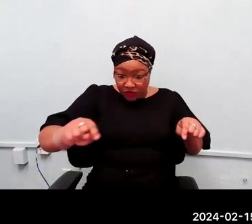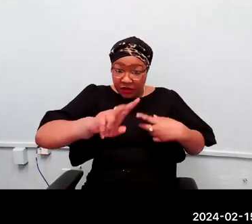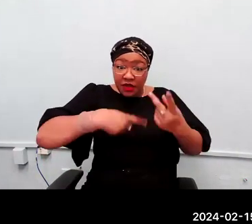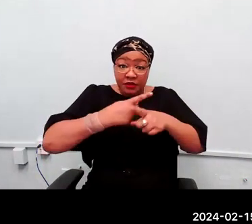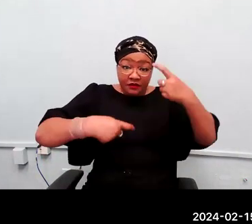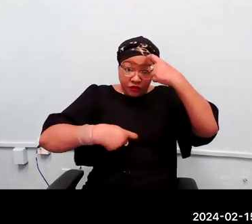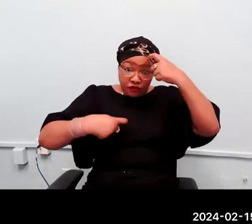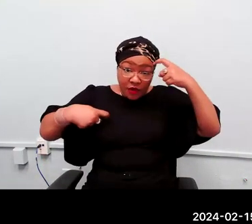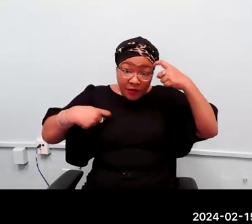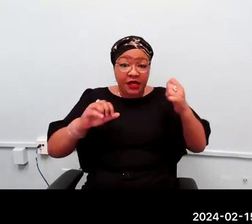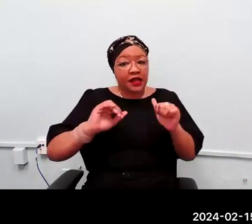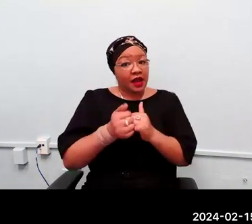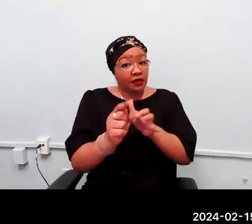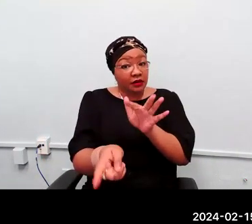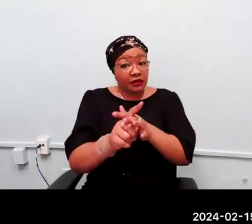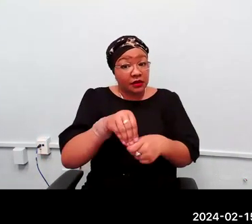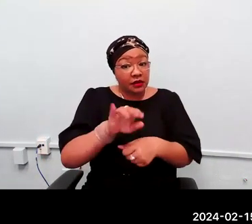Yeah, and I think it's just how